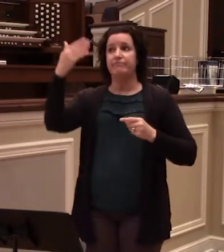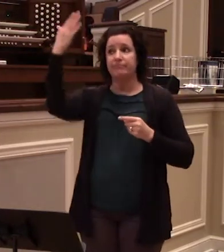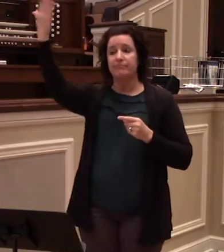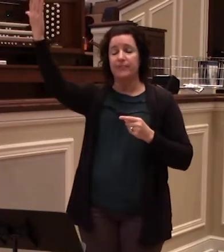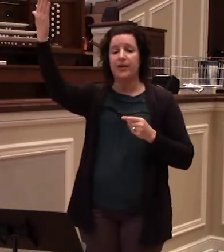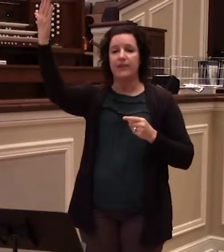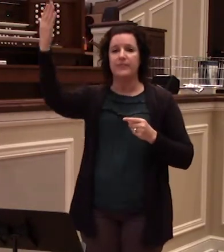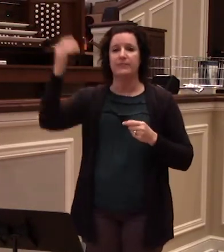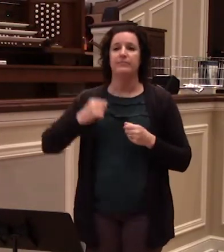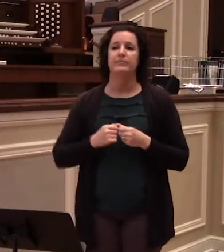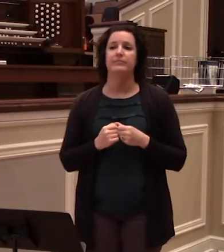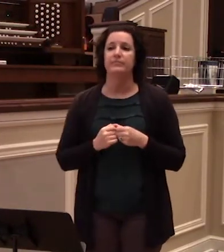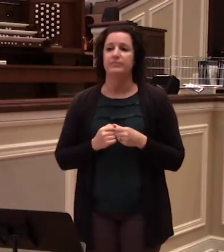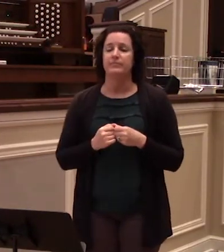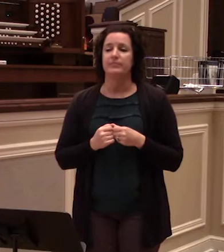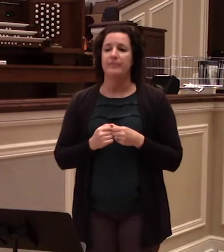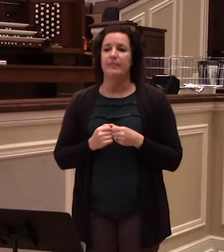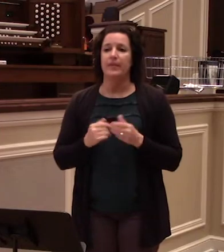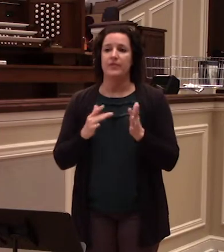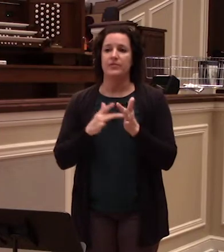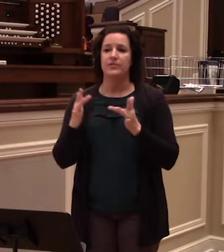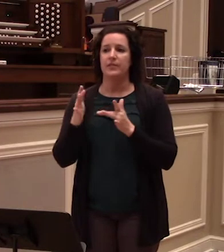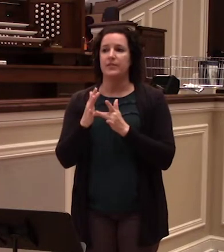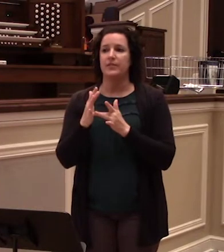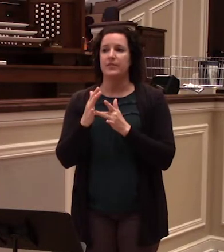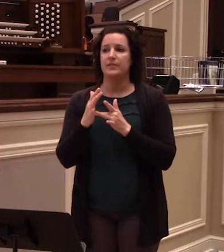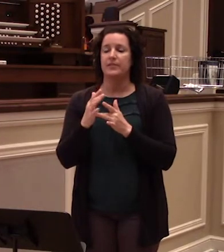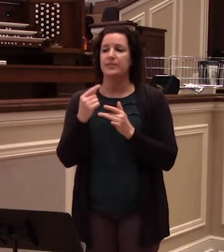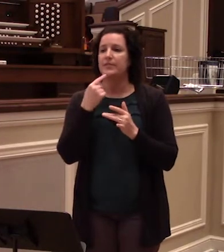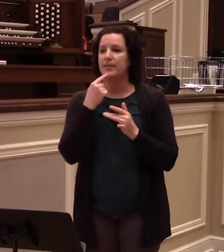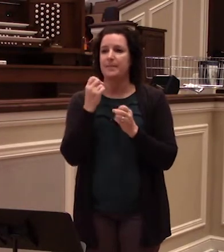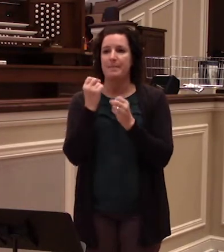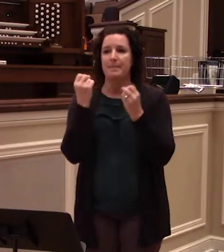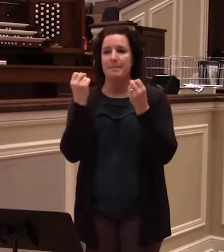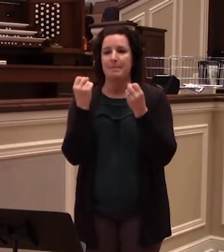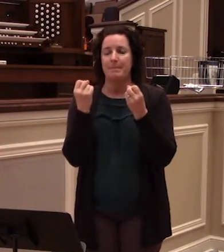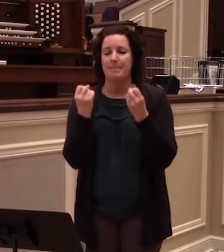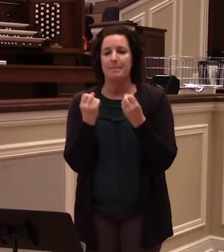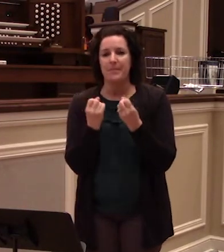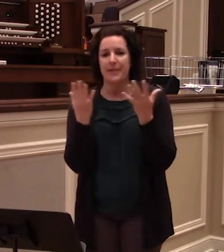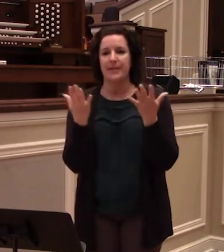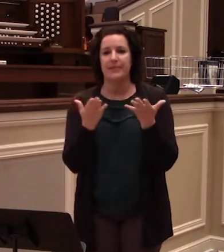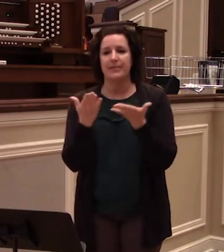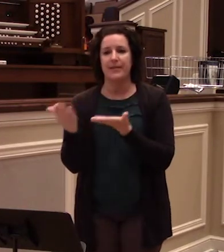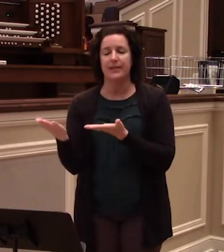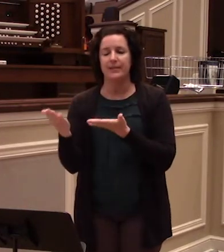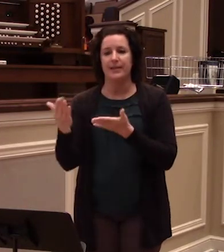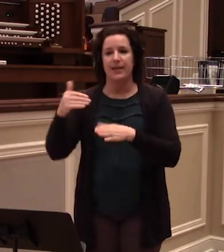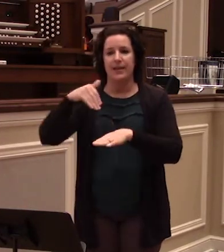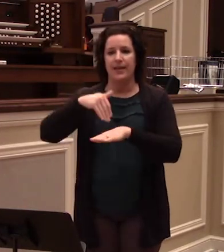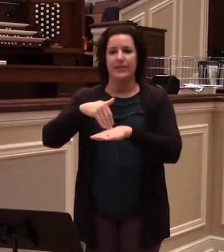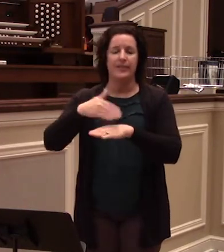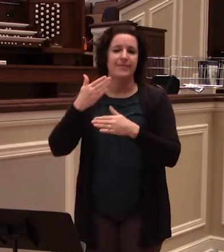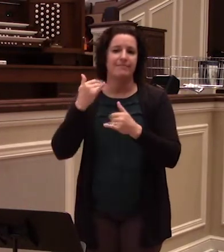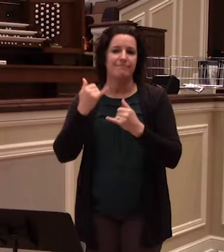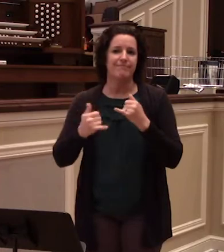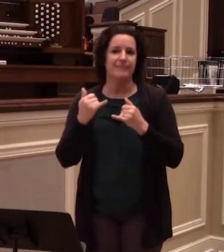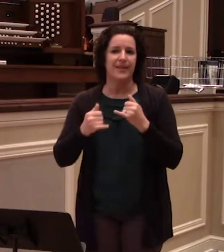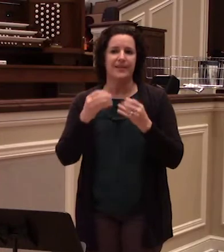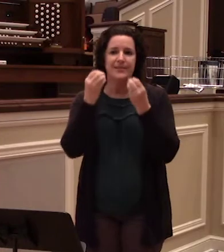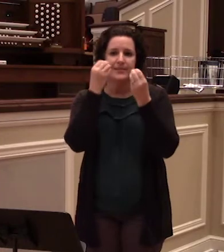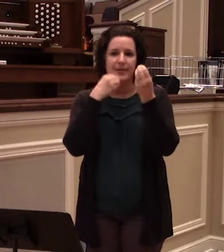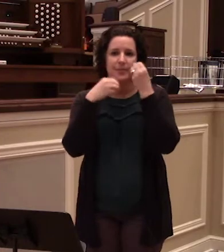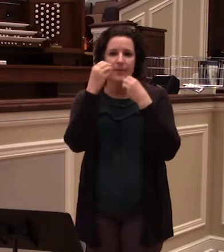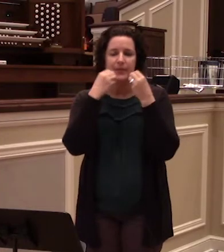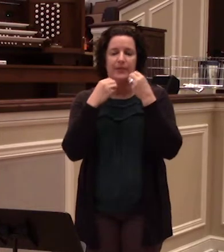dissertation, where Jesus was saying so many things at the Last Supper, but one of the things that Jesus was saying is, your life,